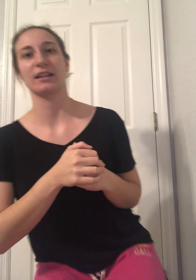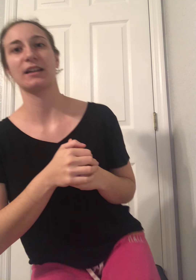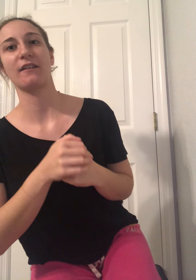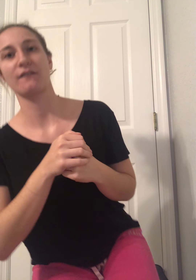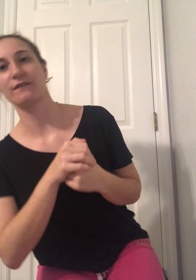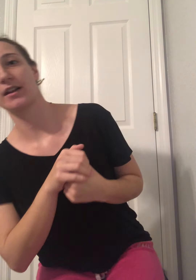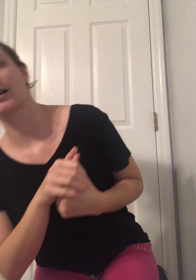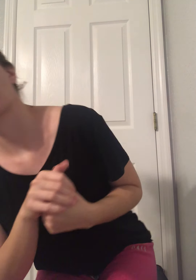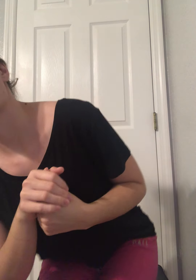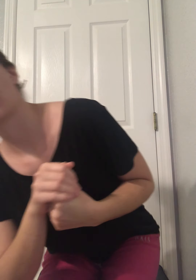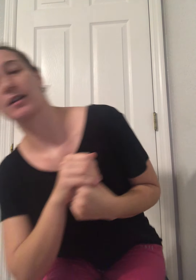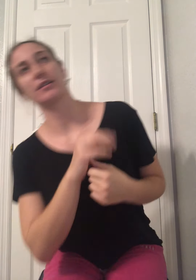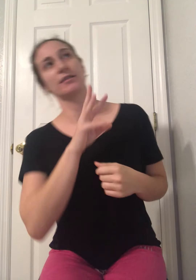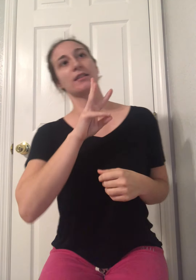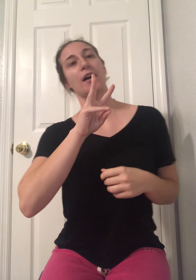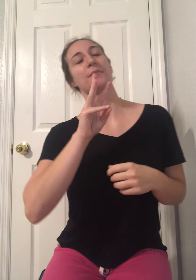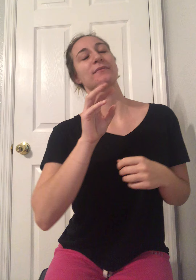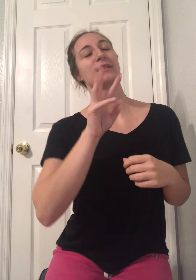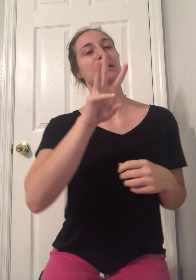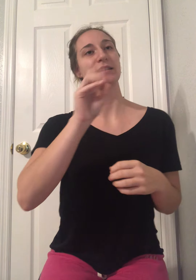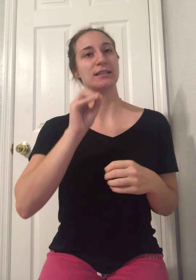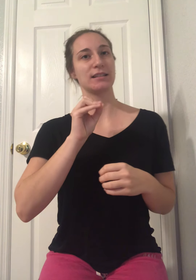43% said that you felt like you had lost control.